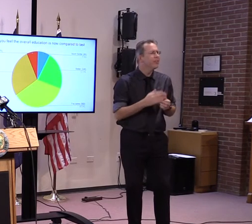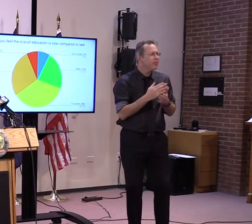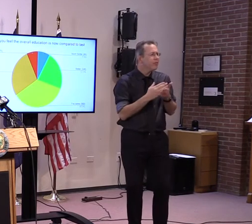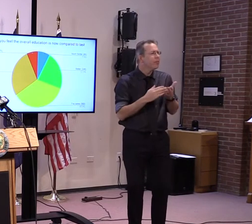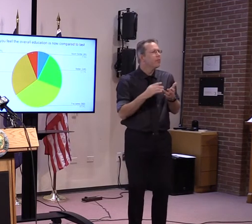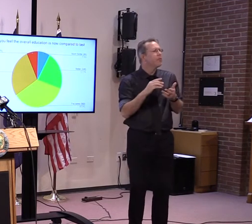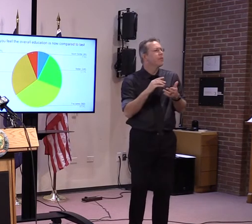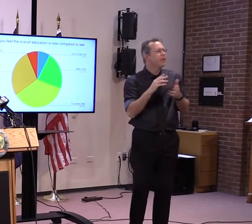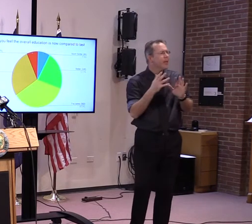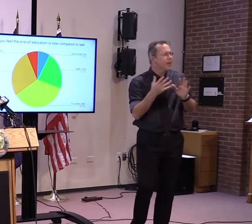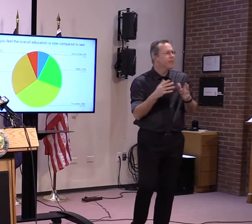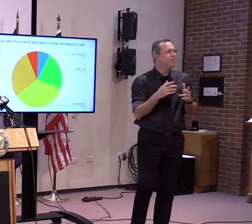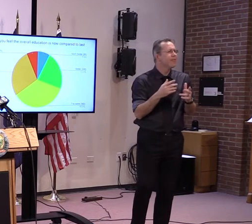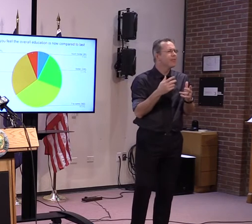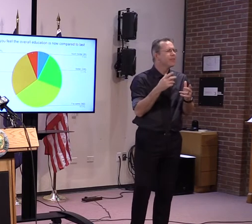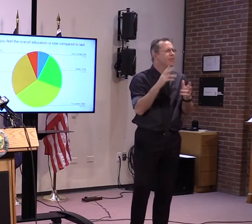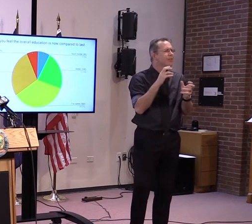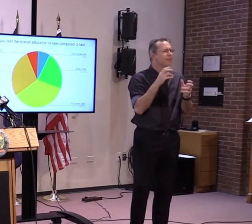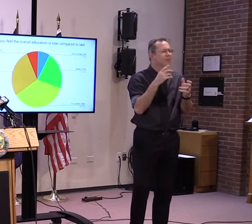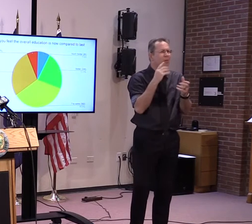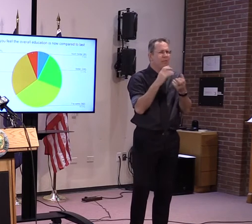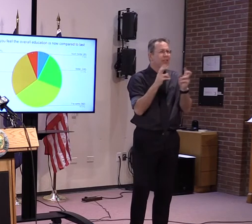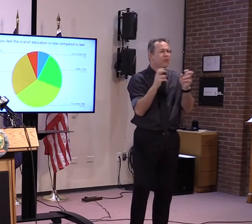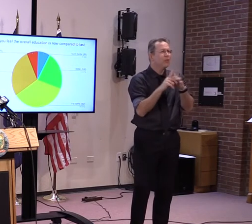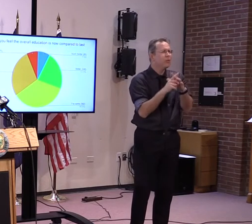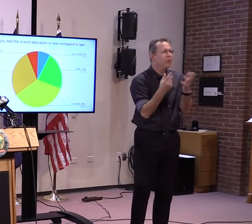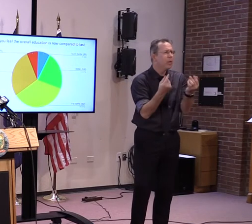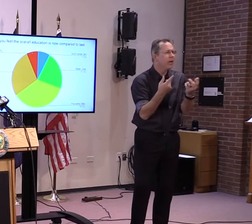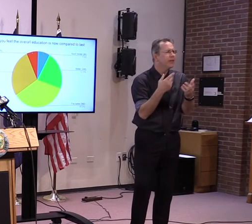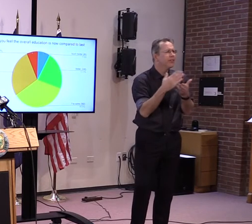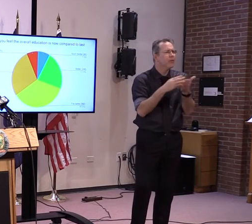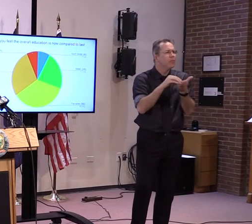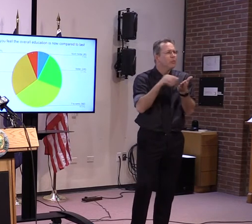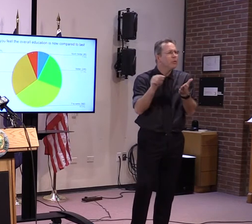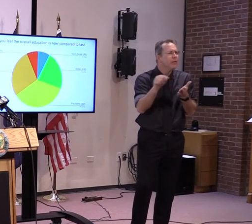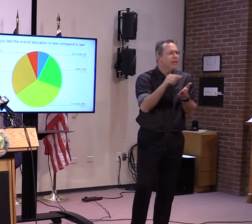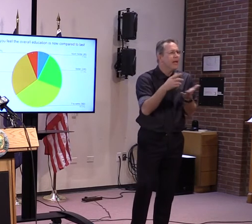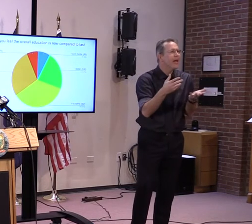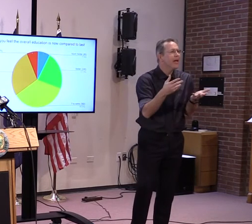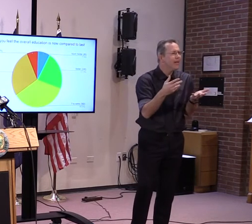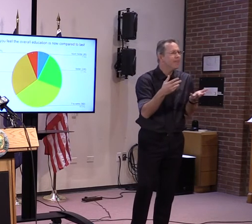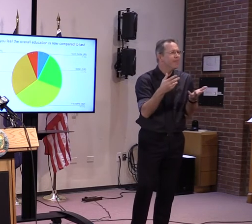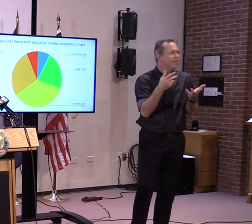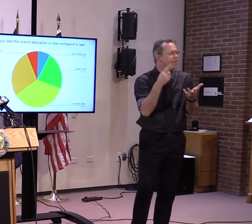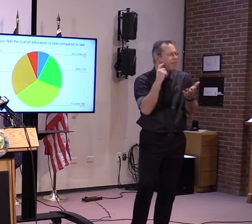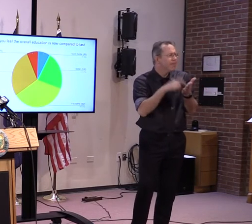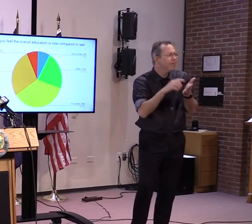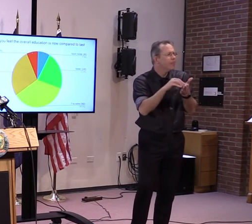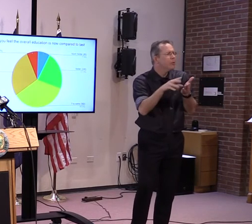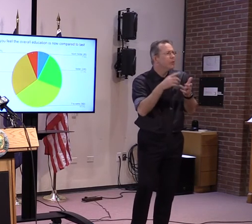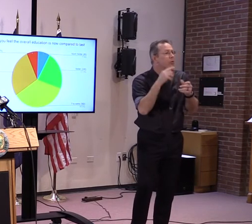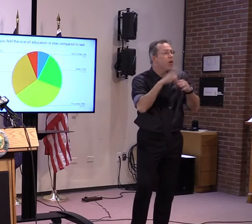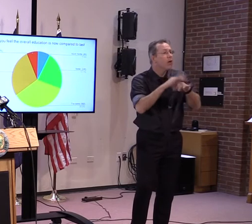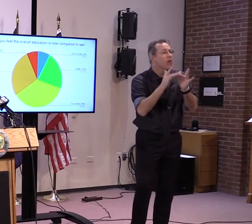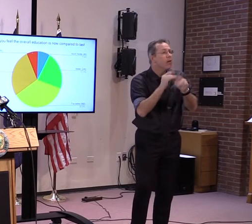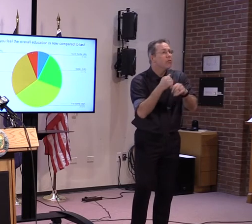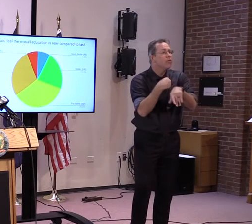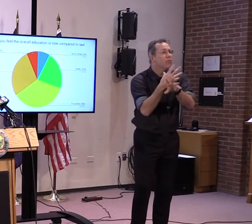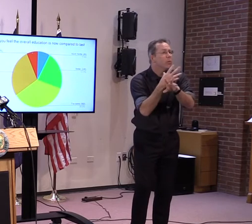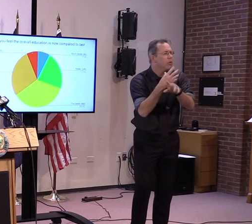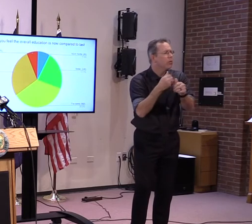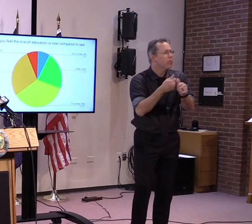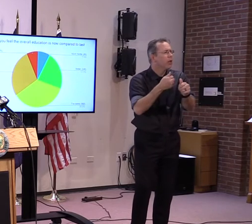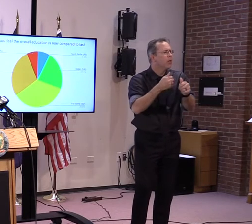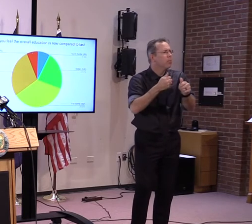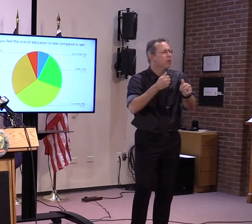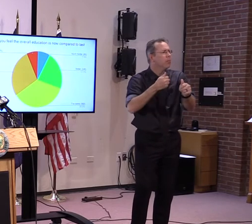some students, and most students are struggling, and that is why we need to bring things back to how they were